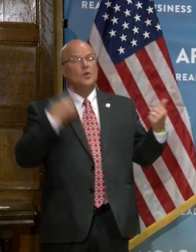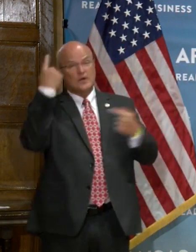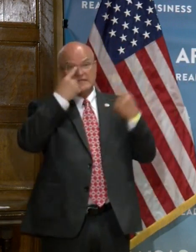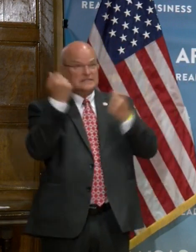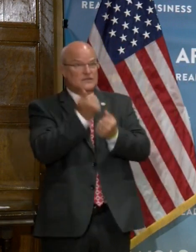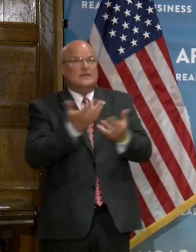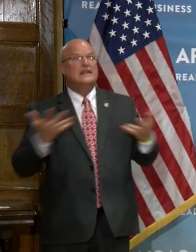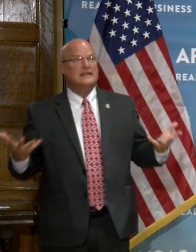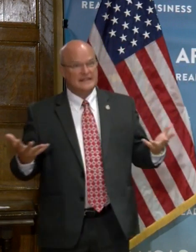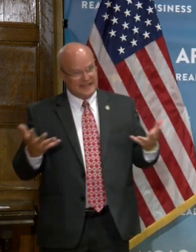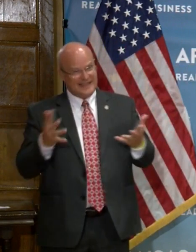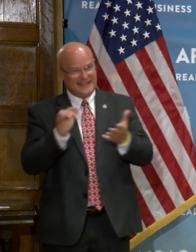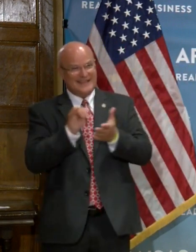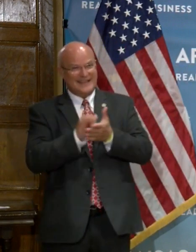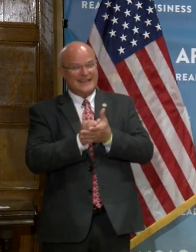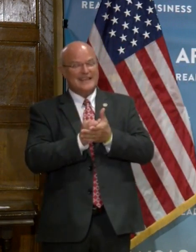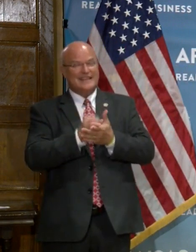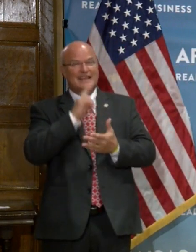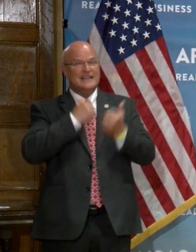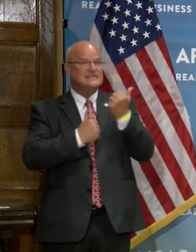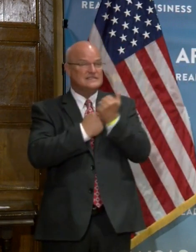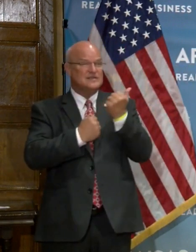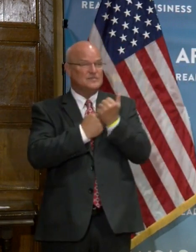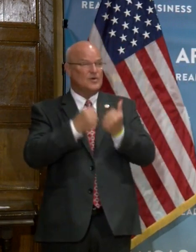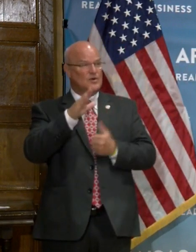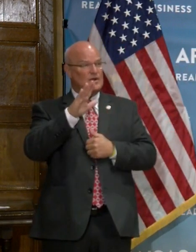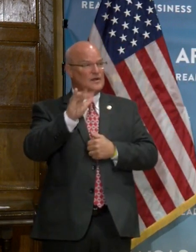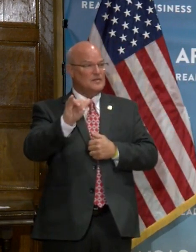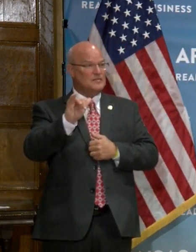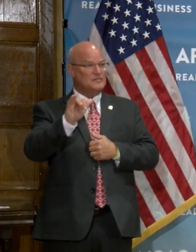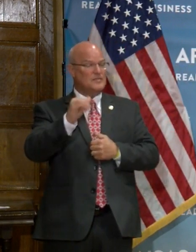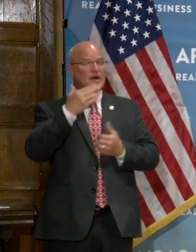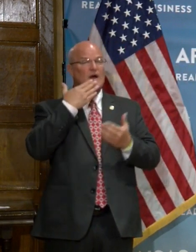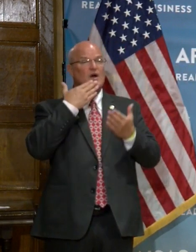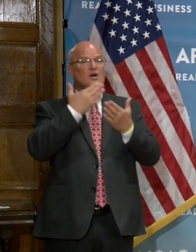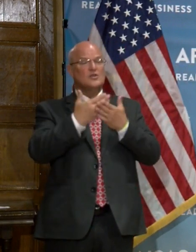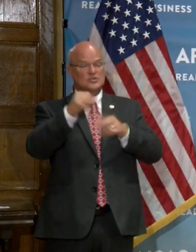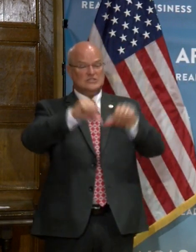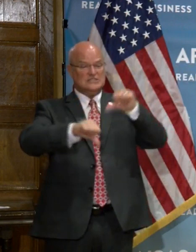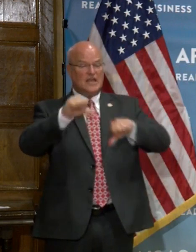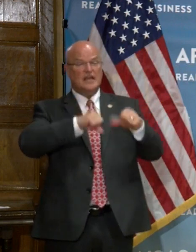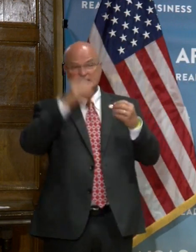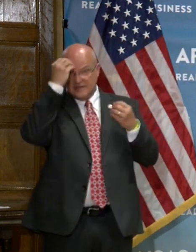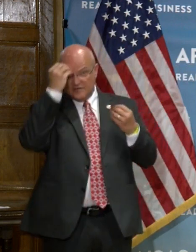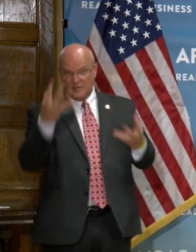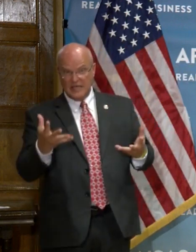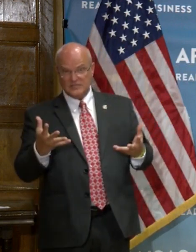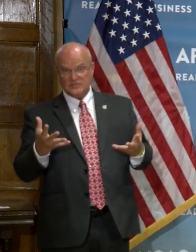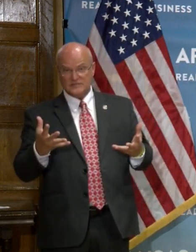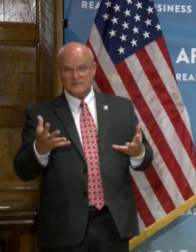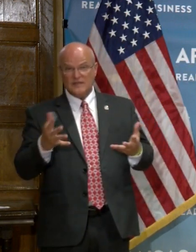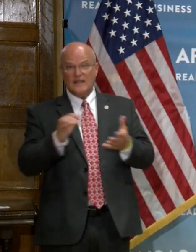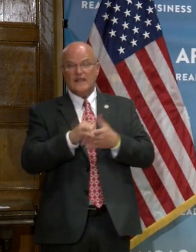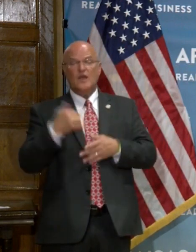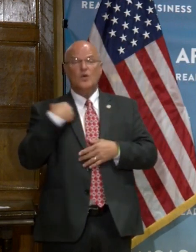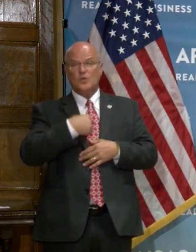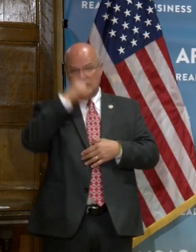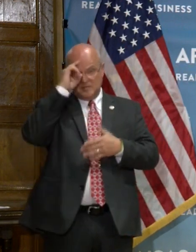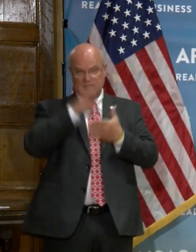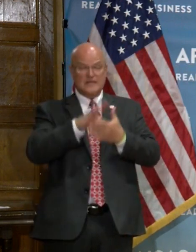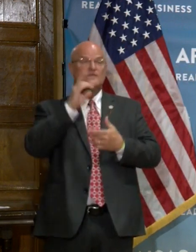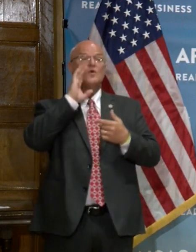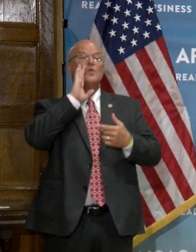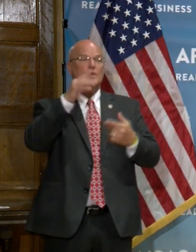consider anything that is supported by good science and information and that we believe will